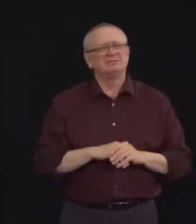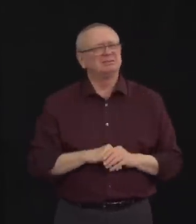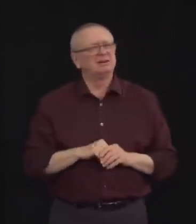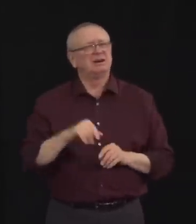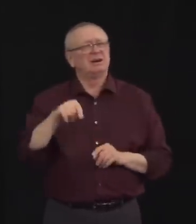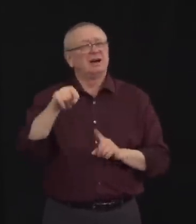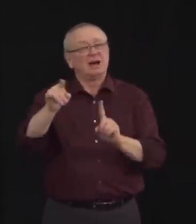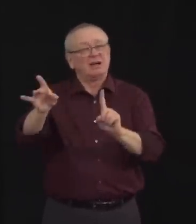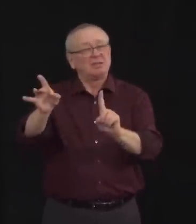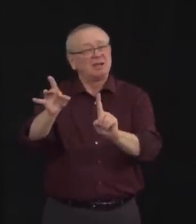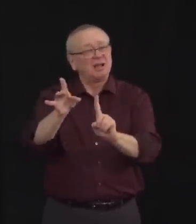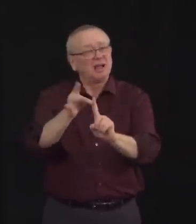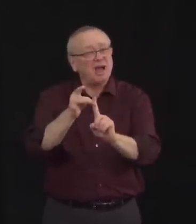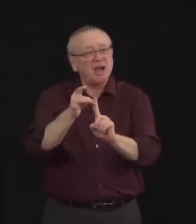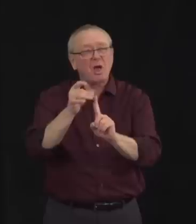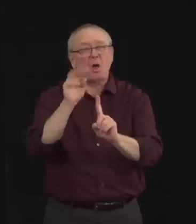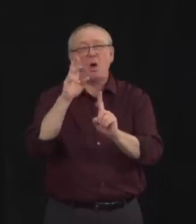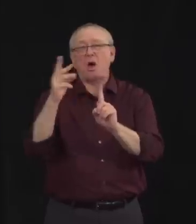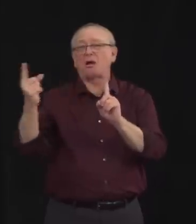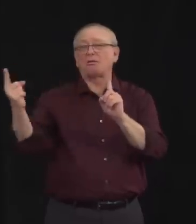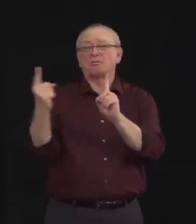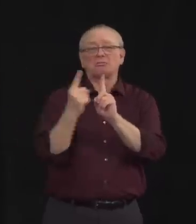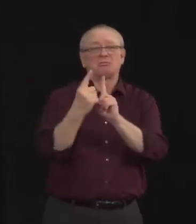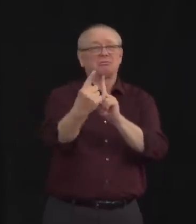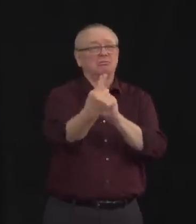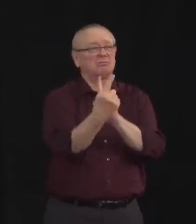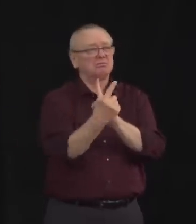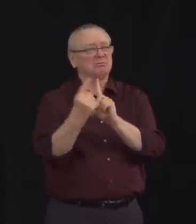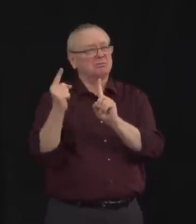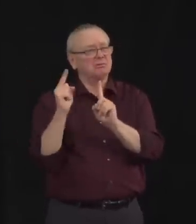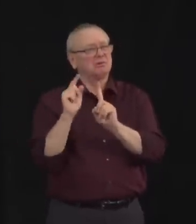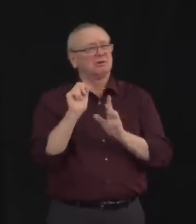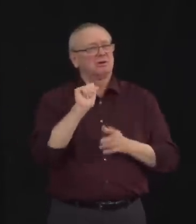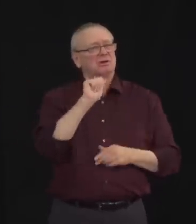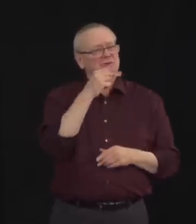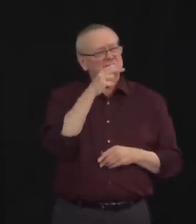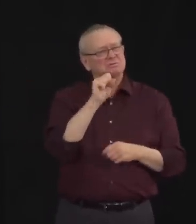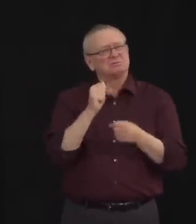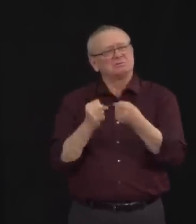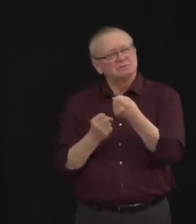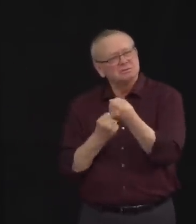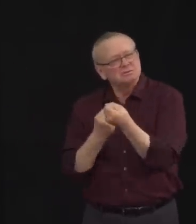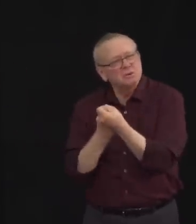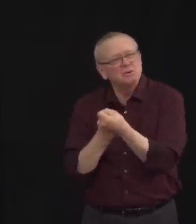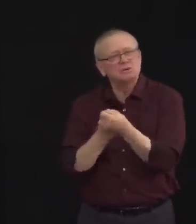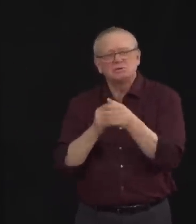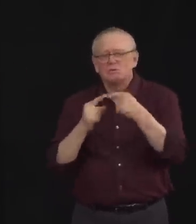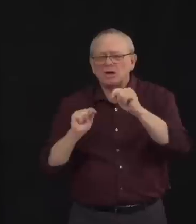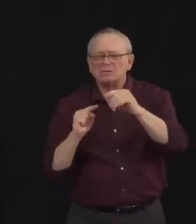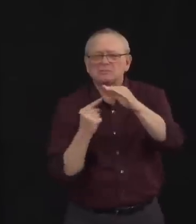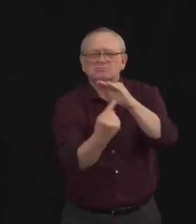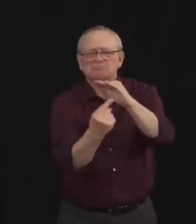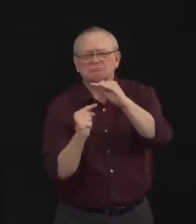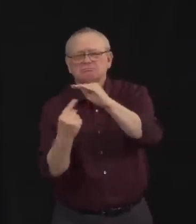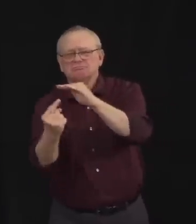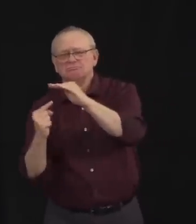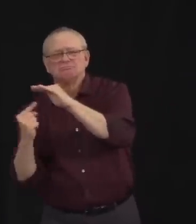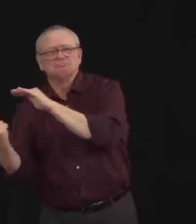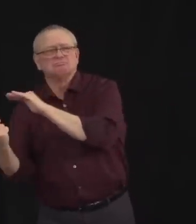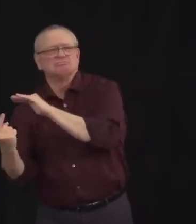be supported by public health to self-isolate, but this is not required of all employees or